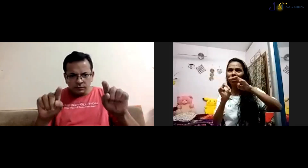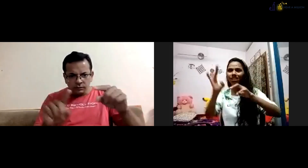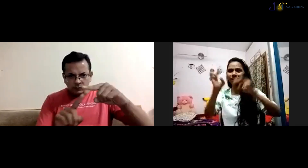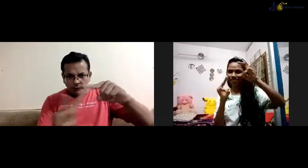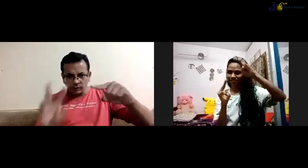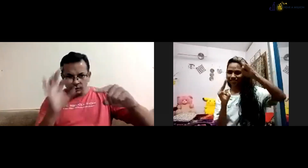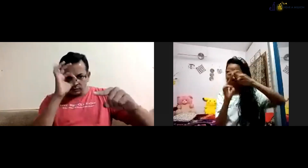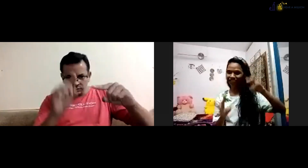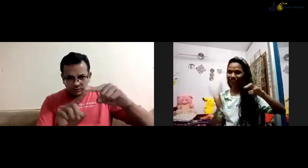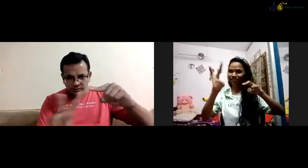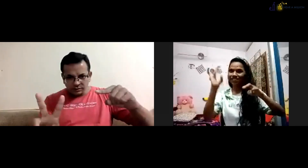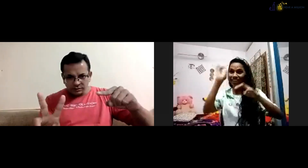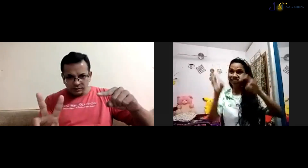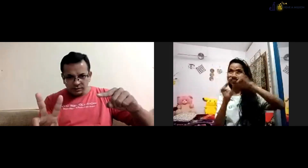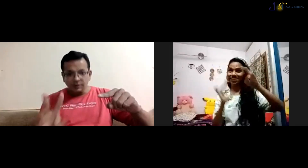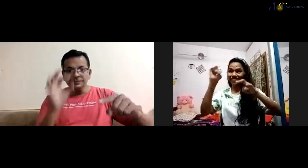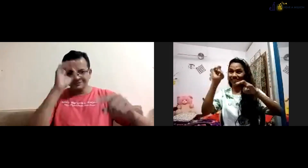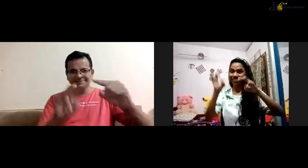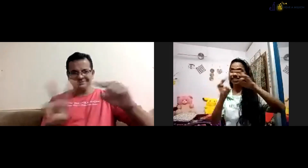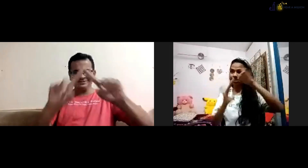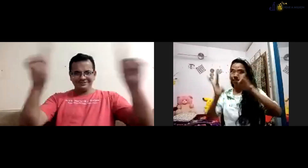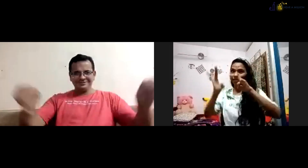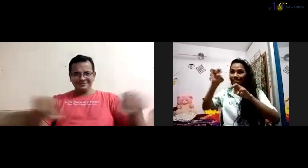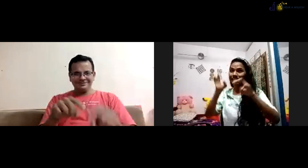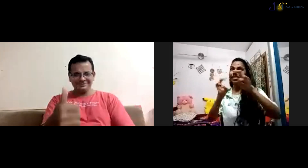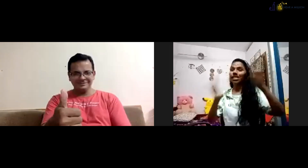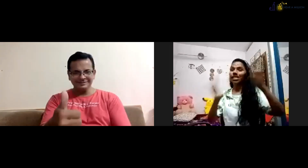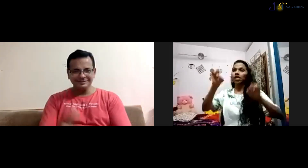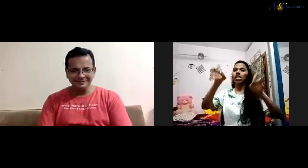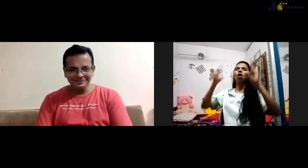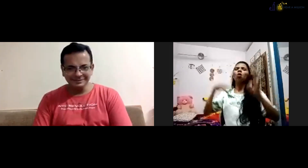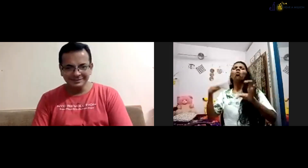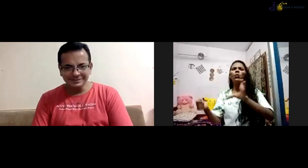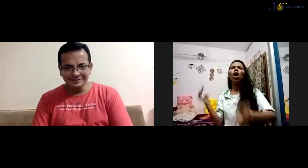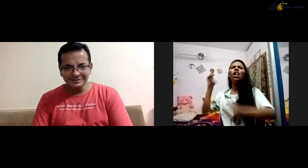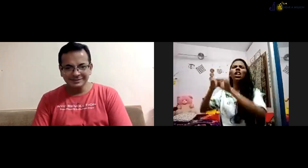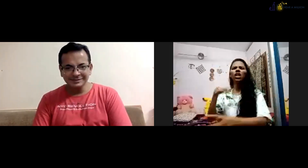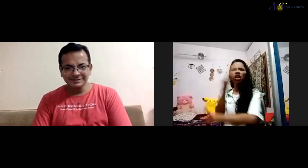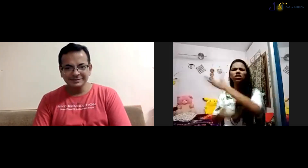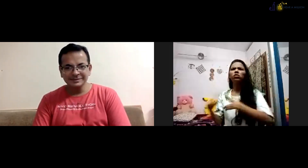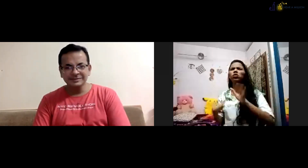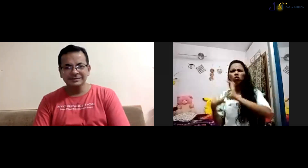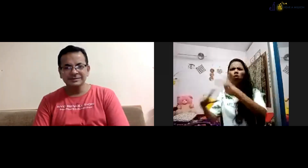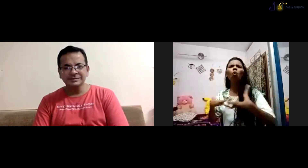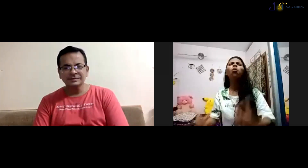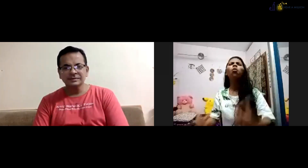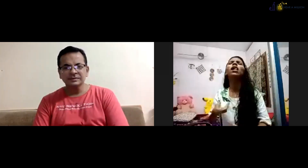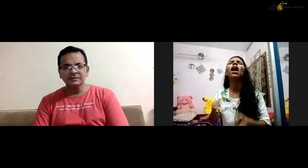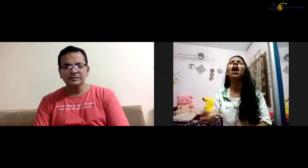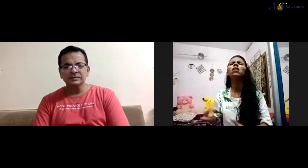On theater, we have, you mean television? Yes, on the television. So I